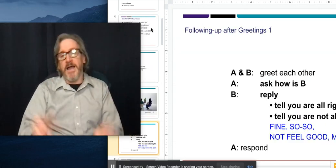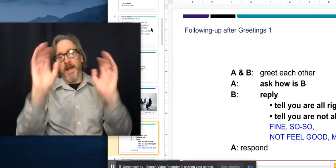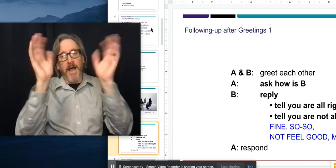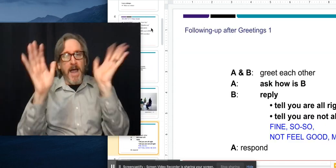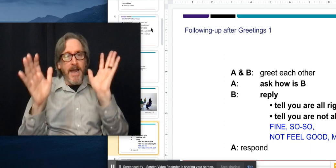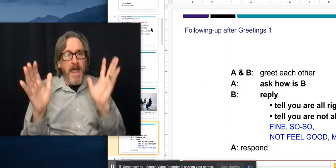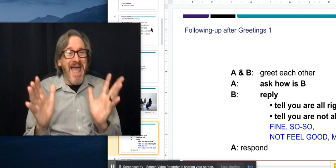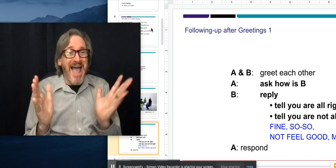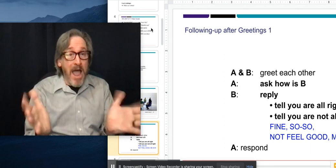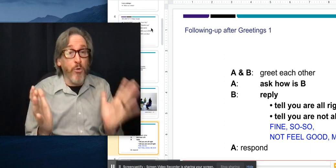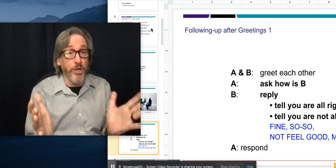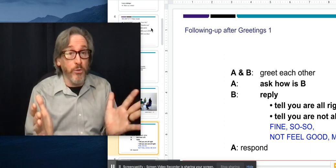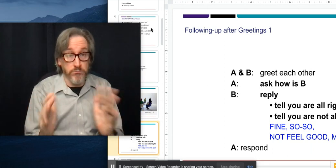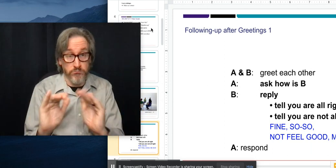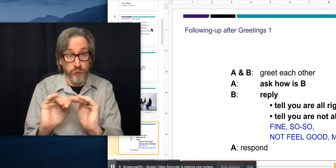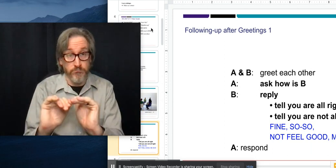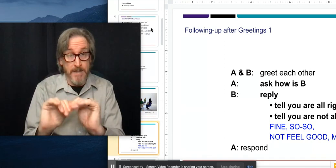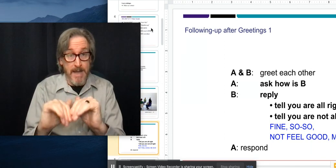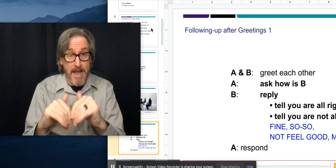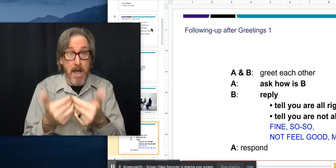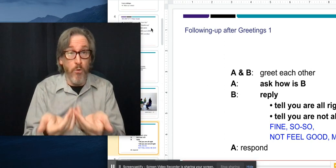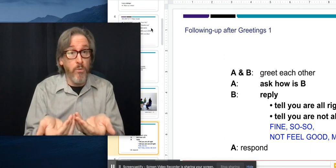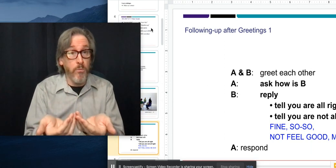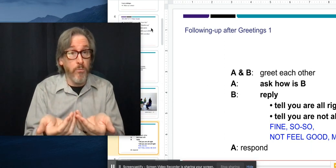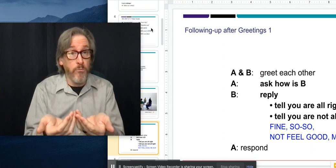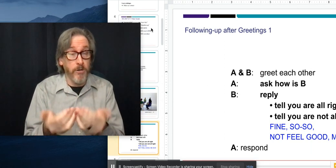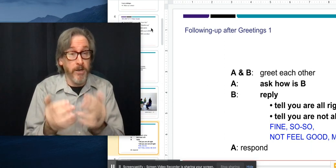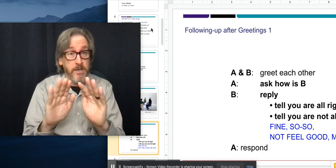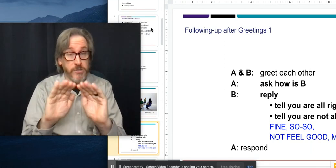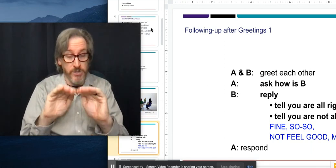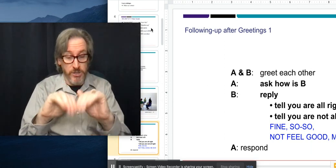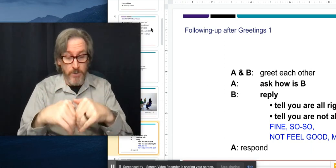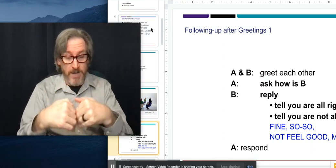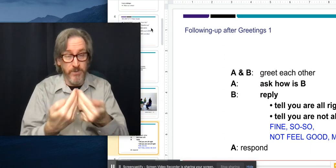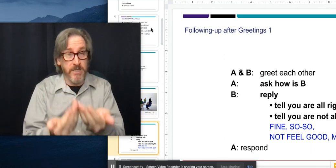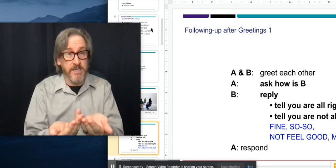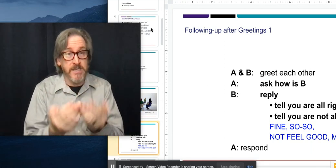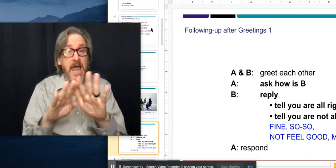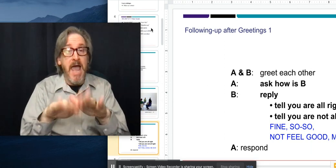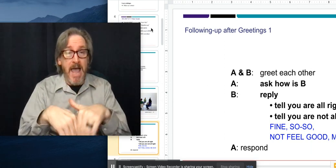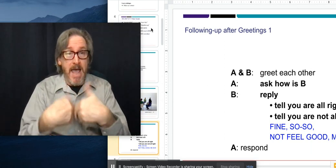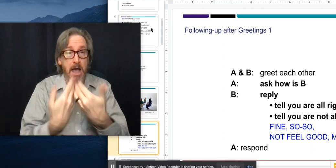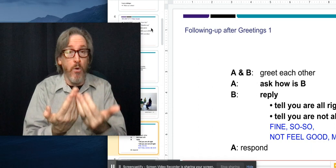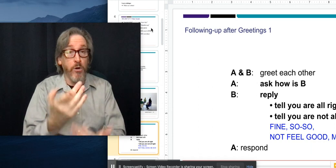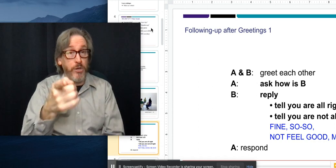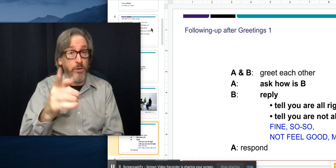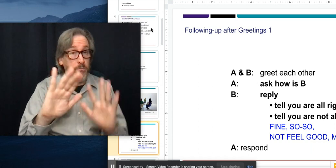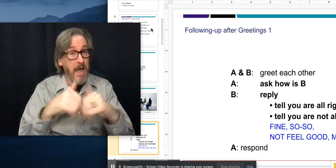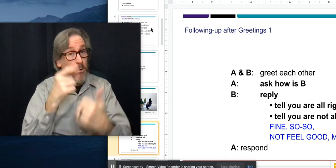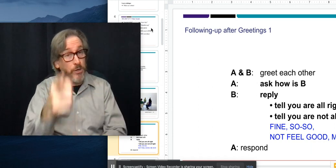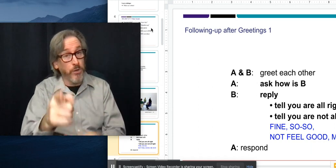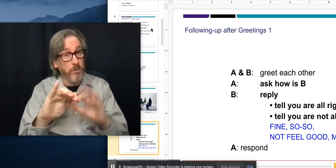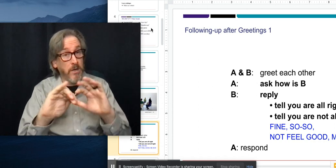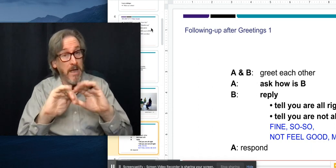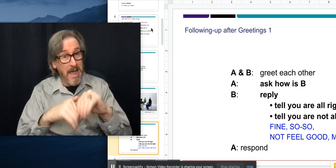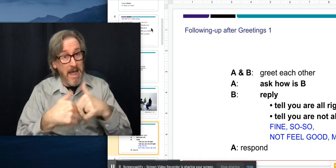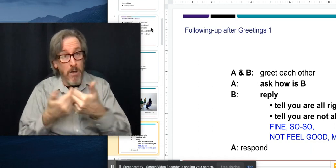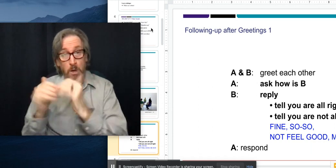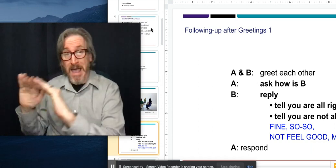So hi, hi, hi. How are you? How? Right. So it's two hands doing this. How are you? How are